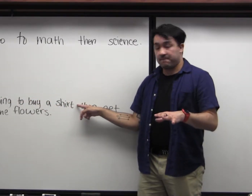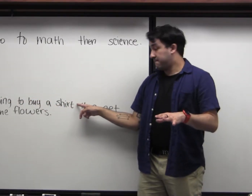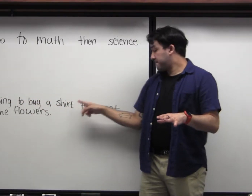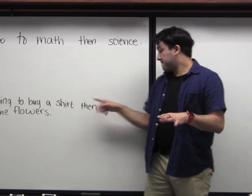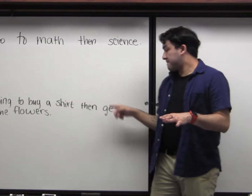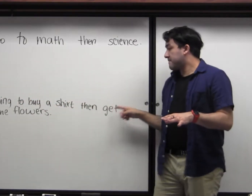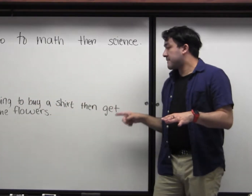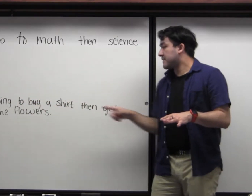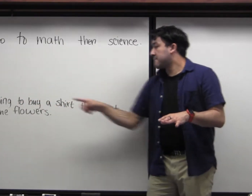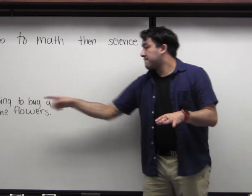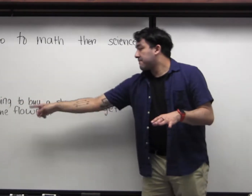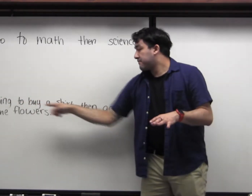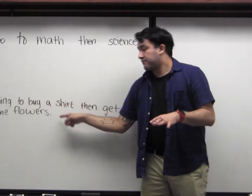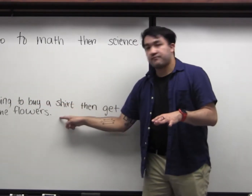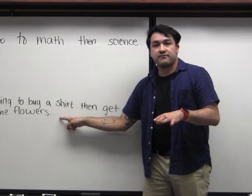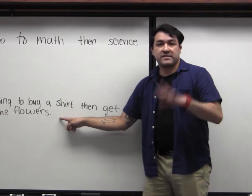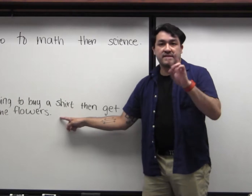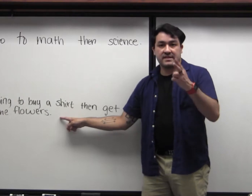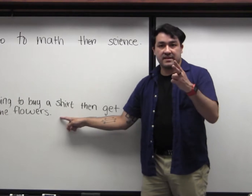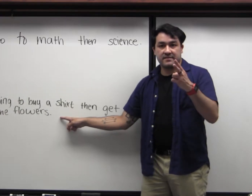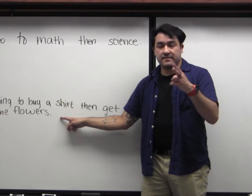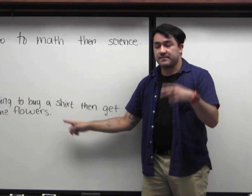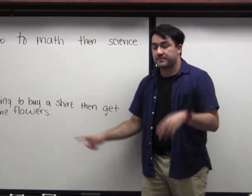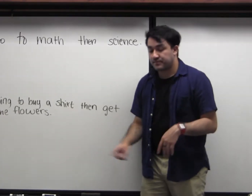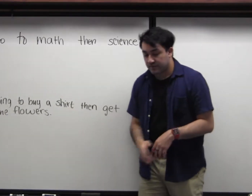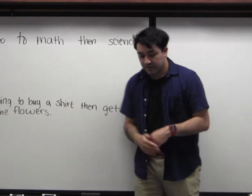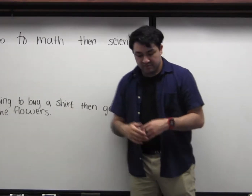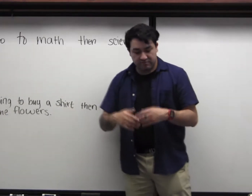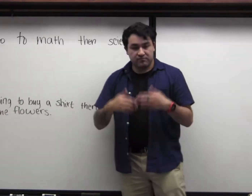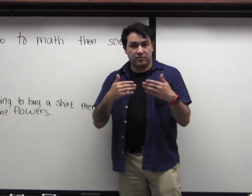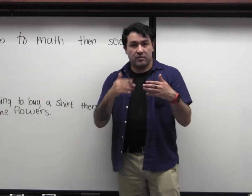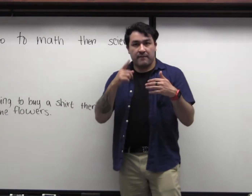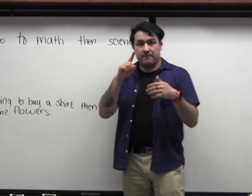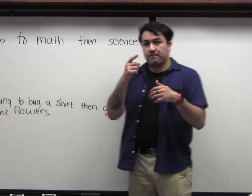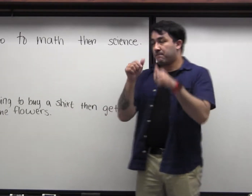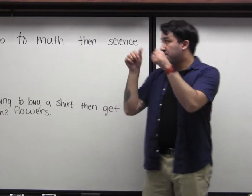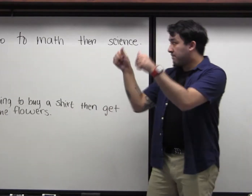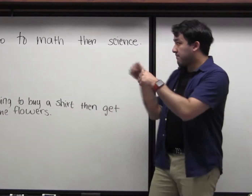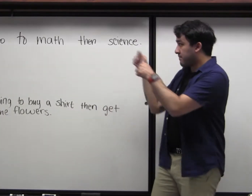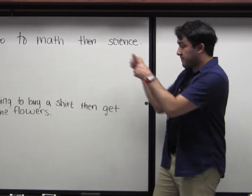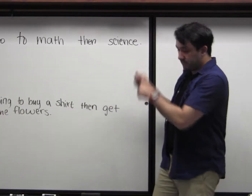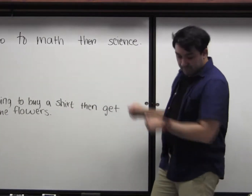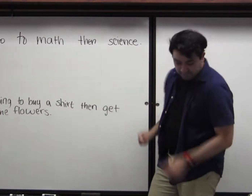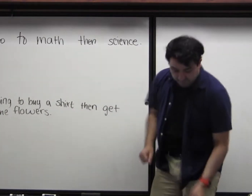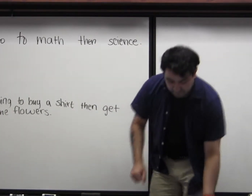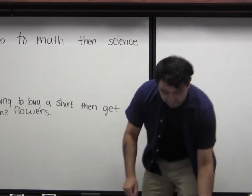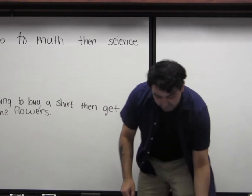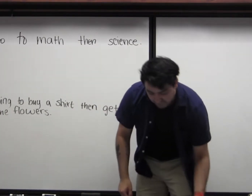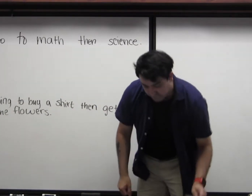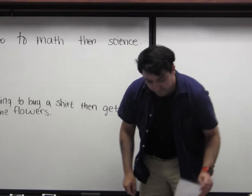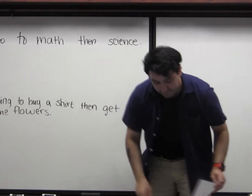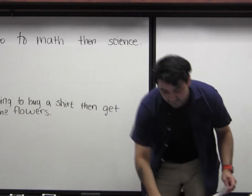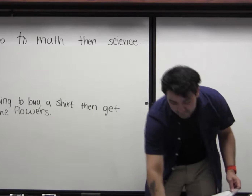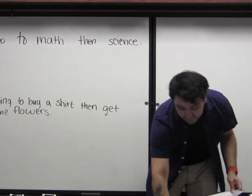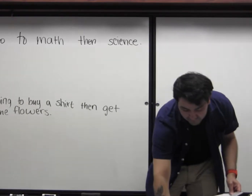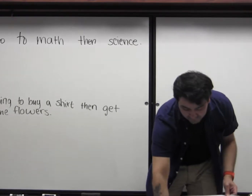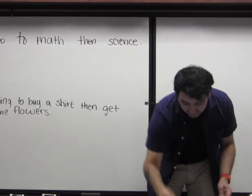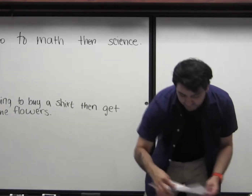shirt. The event one is finish. I'm going to get some flowers, event two. And the conjunction's kind of just helping the flow with that sentence. So let's go ahead and